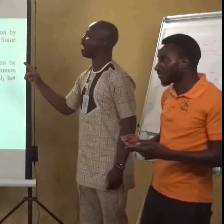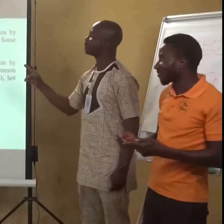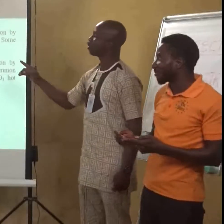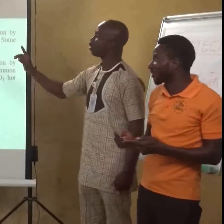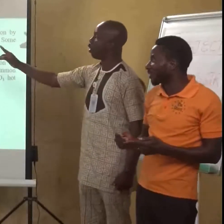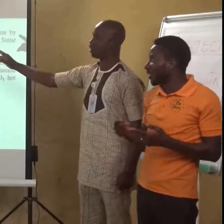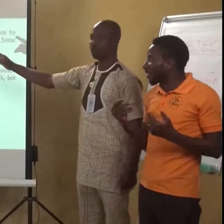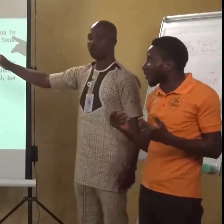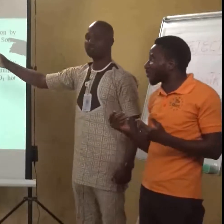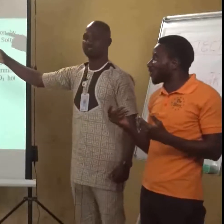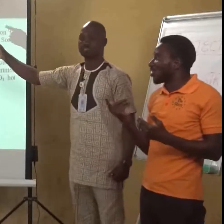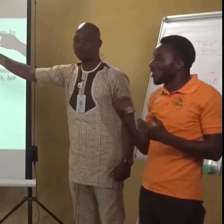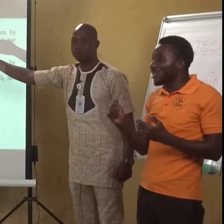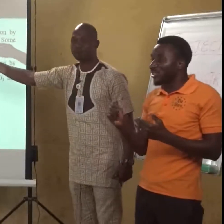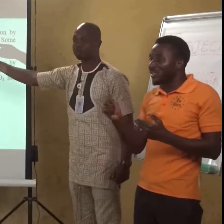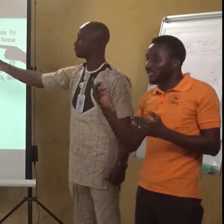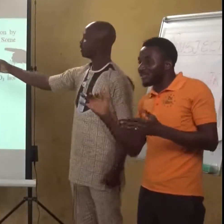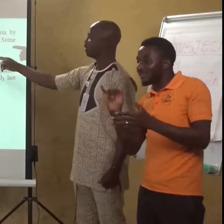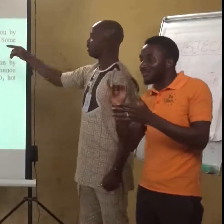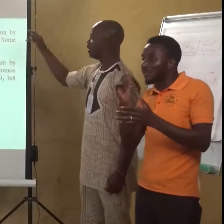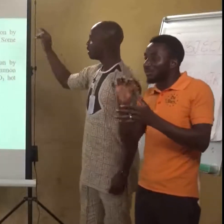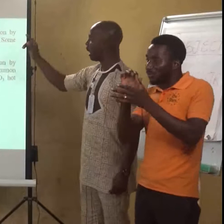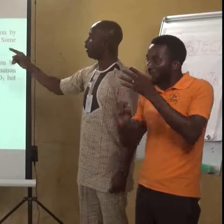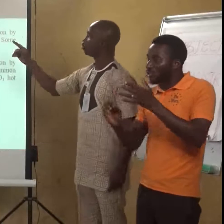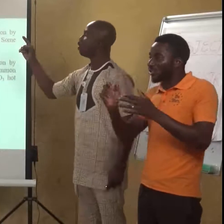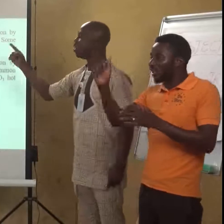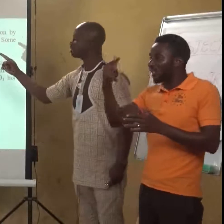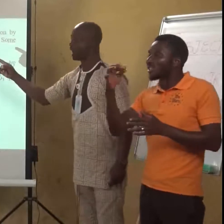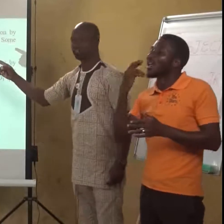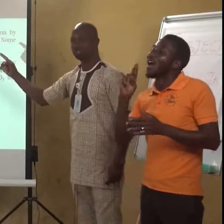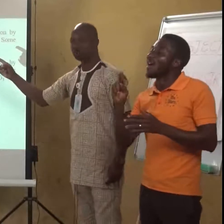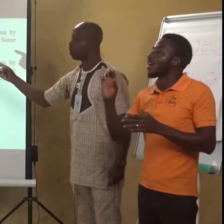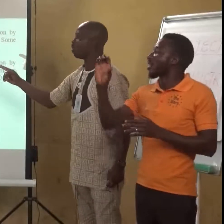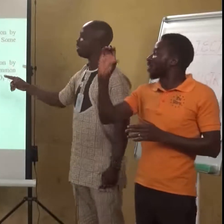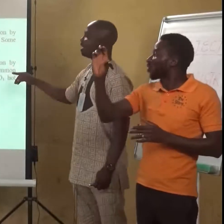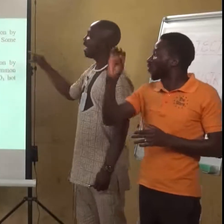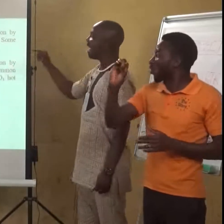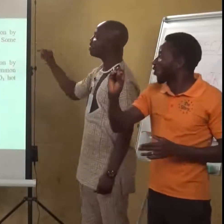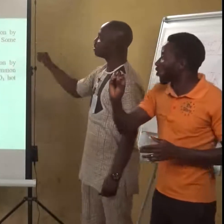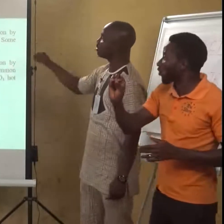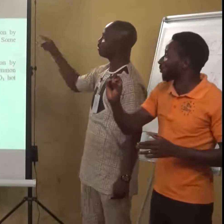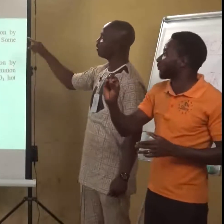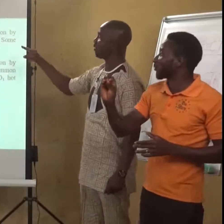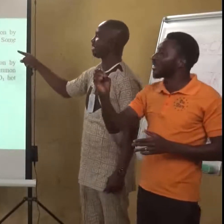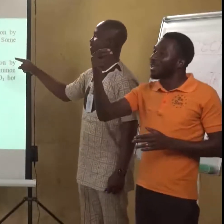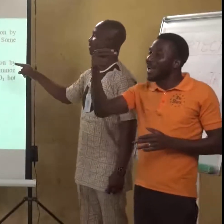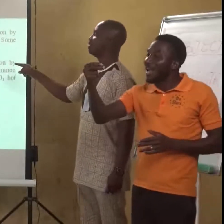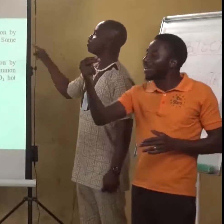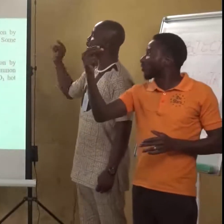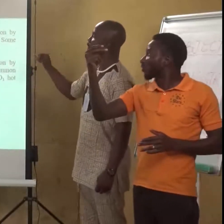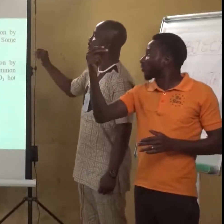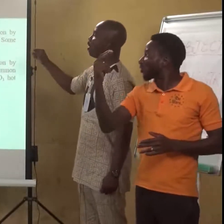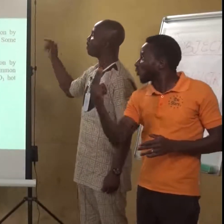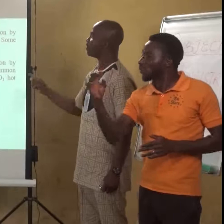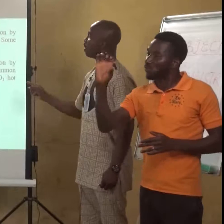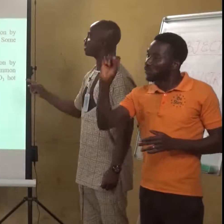are coke, which is carbon 2 oxide, CO, hydrogen sulfide,